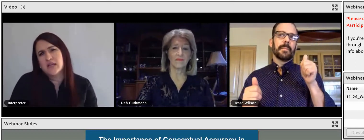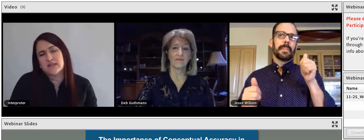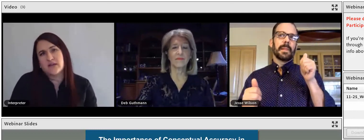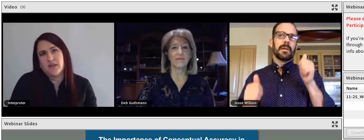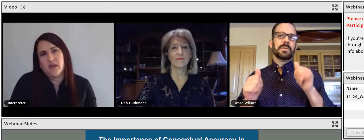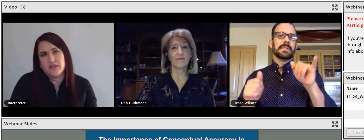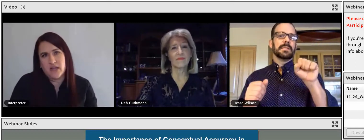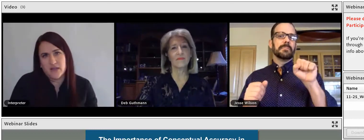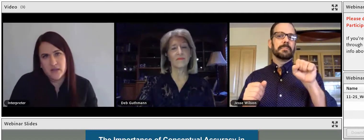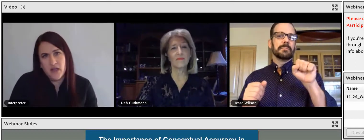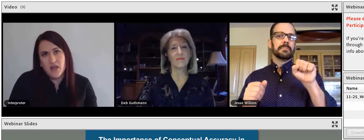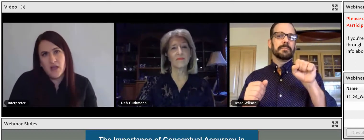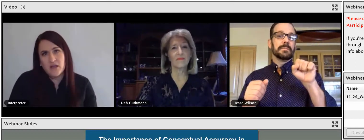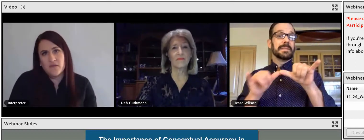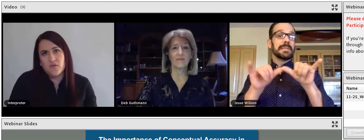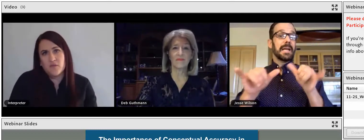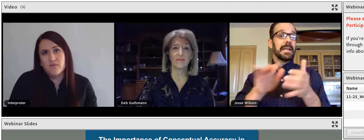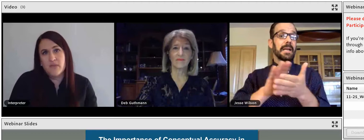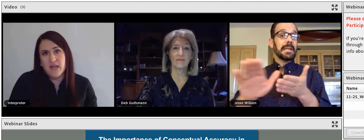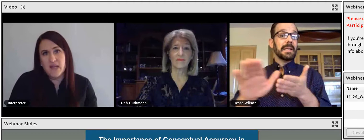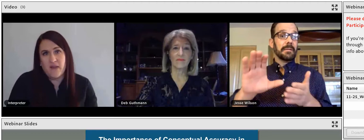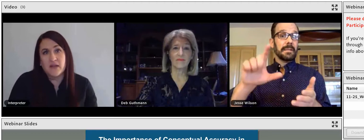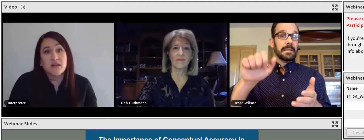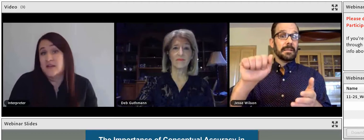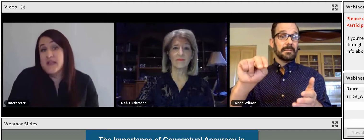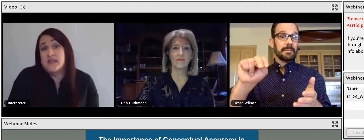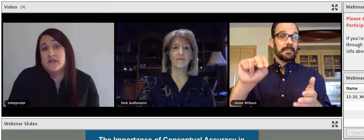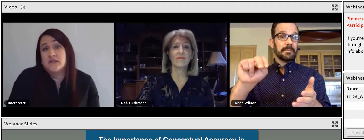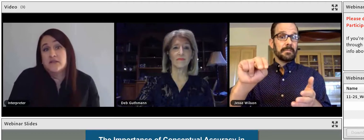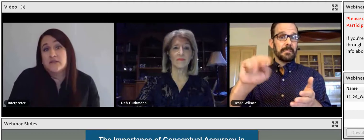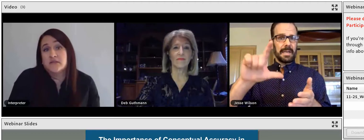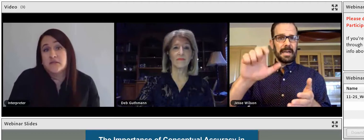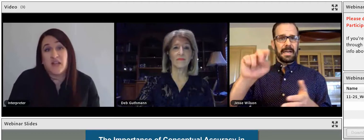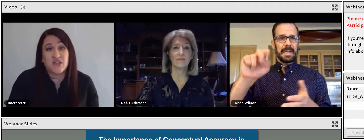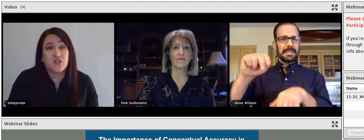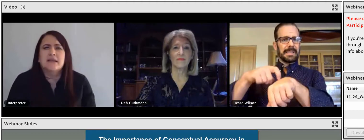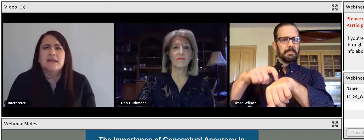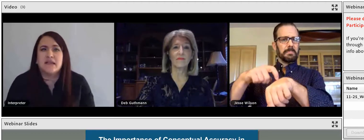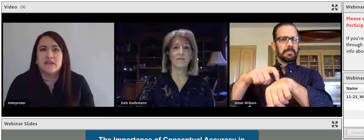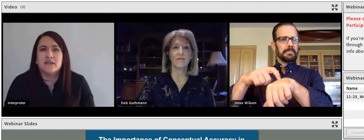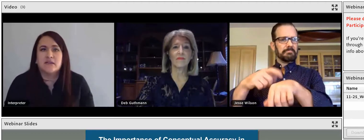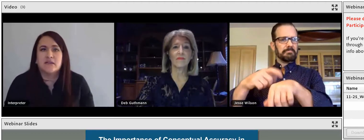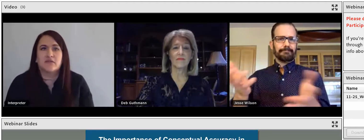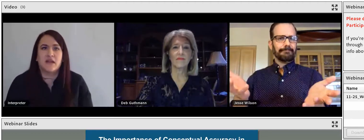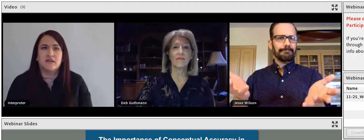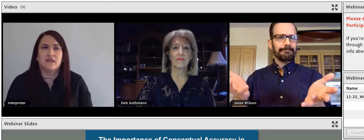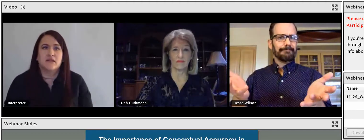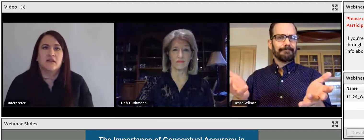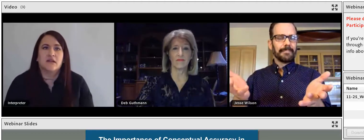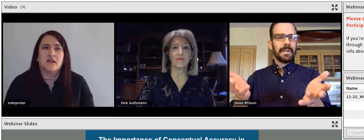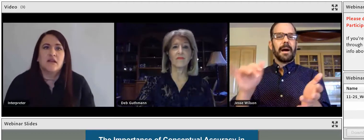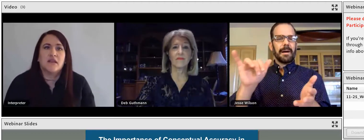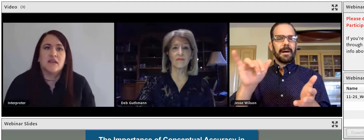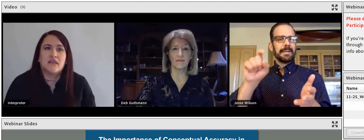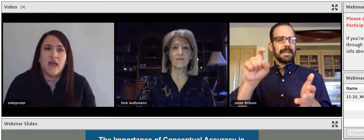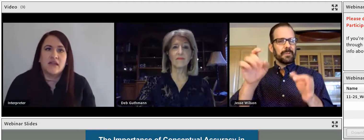don't necessarily understand the full meaning, like clean, like to be clean,